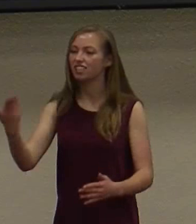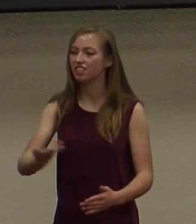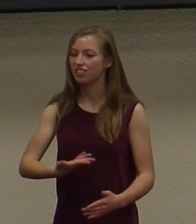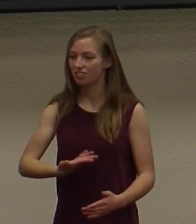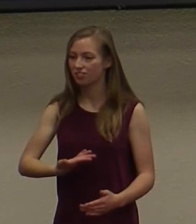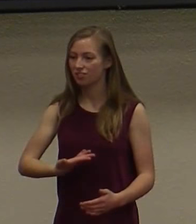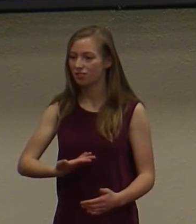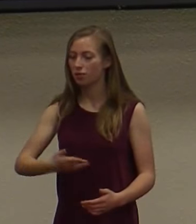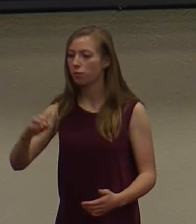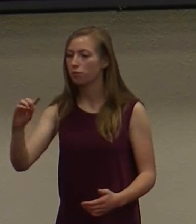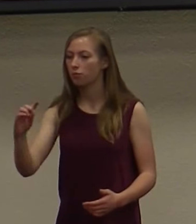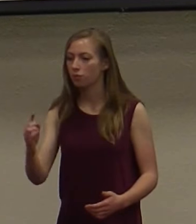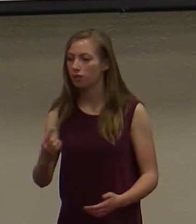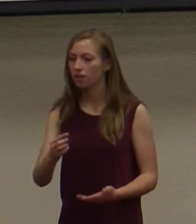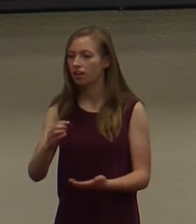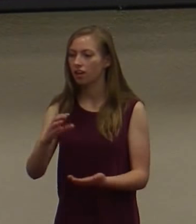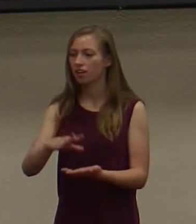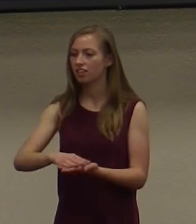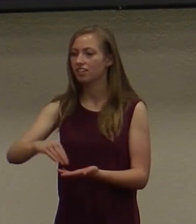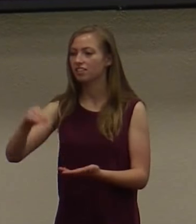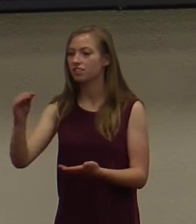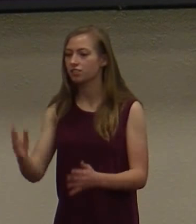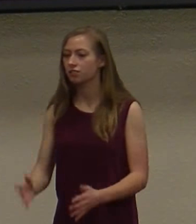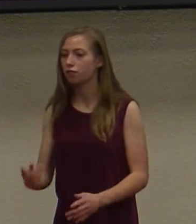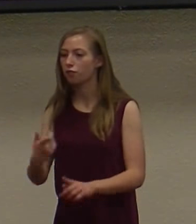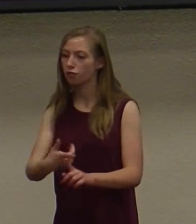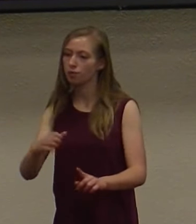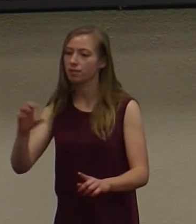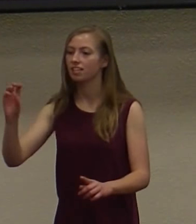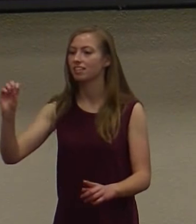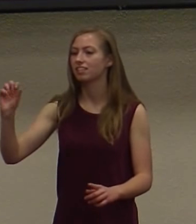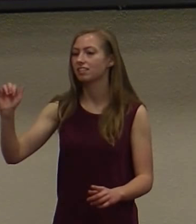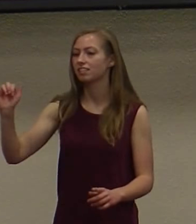introduce one of the students from the Singapore school,